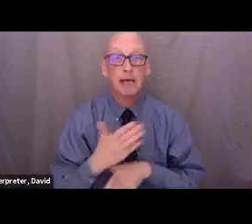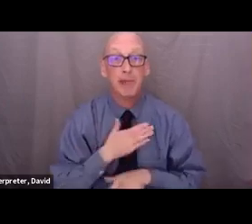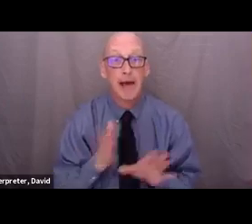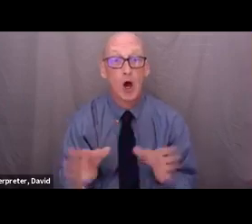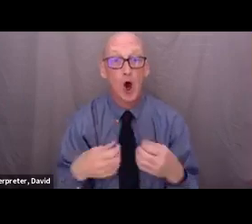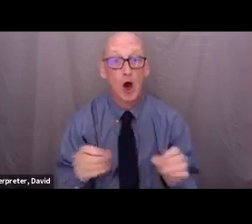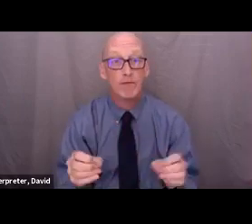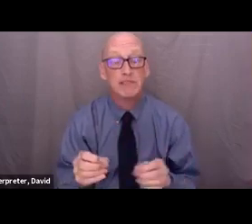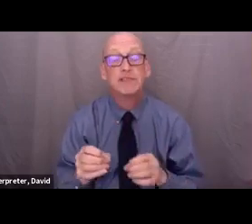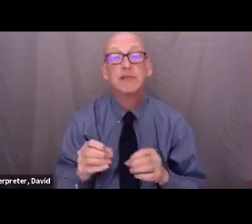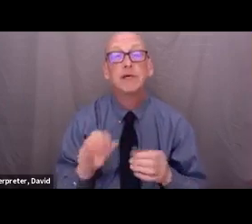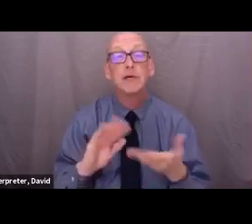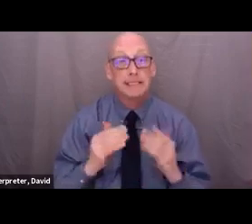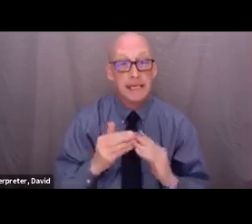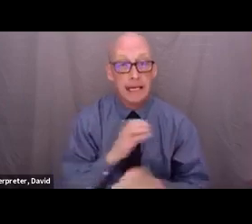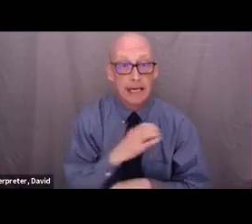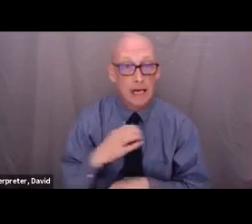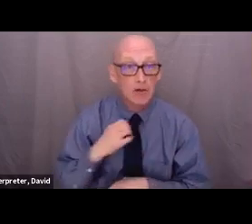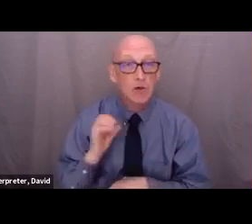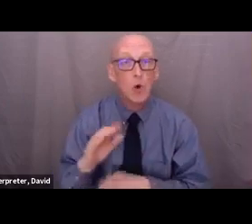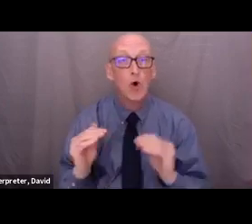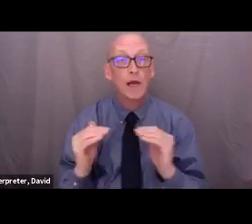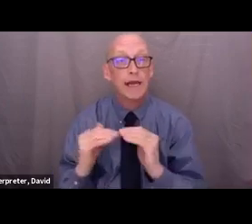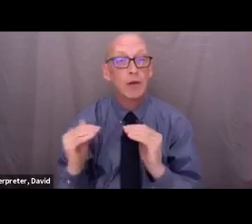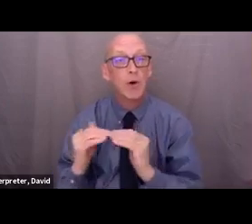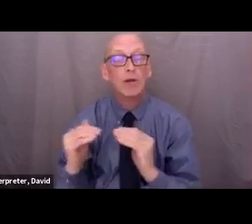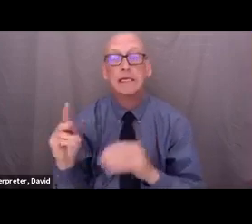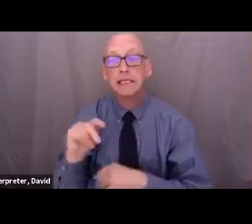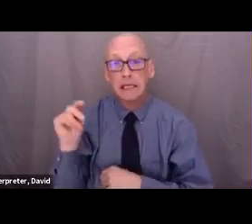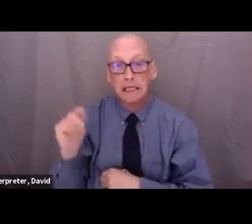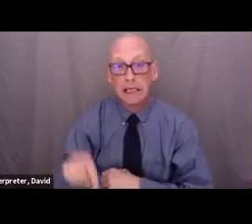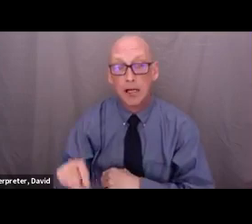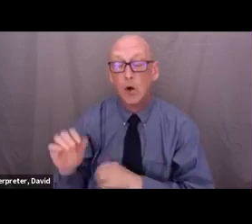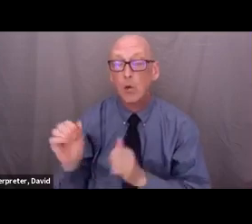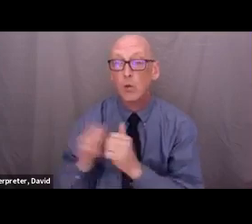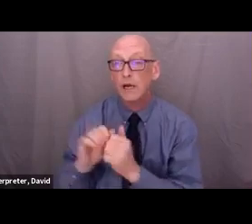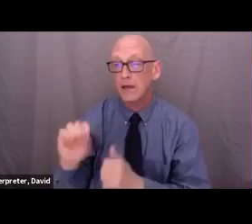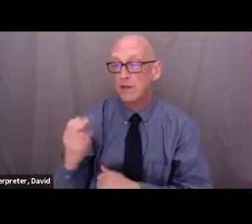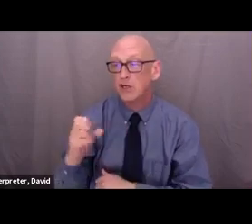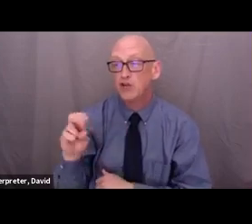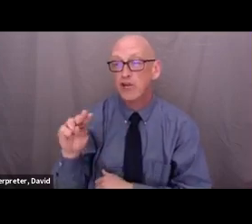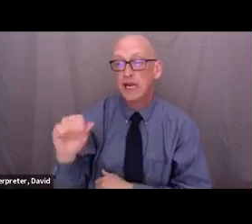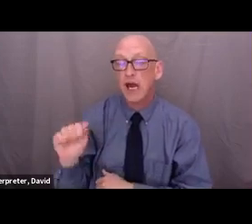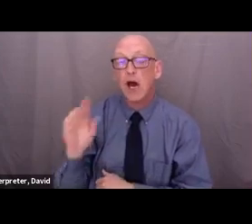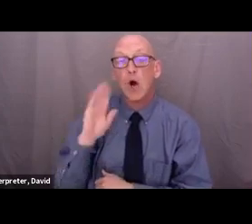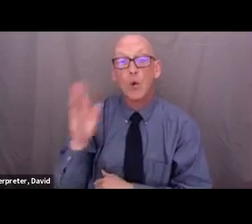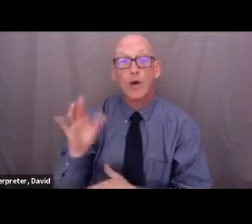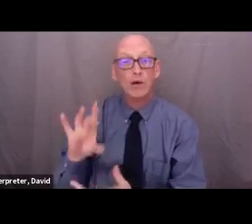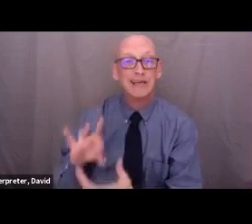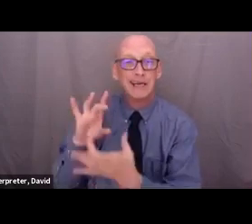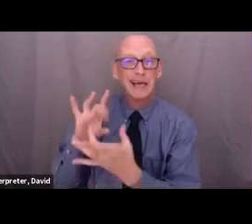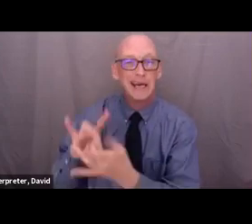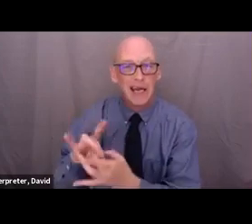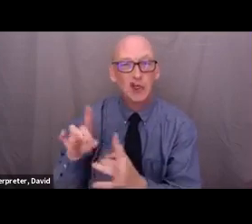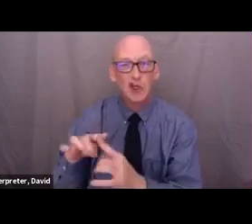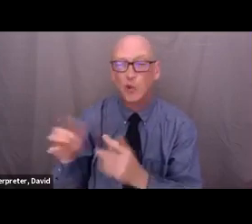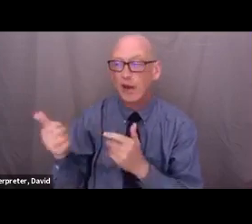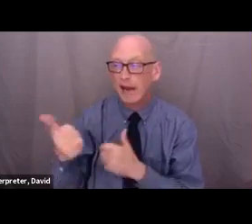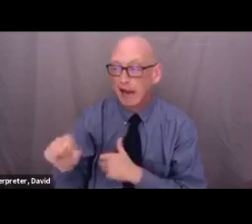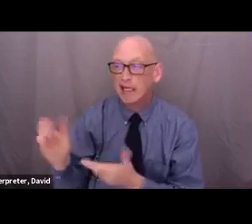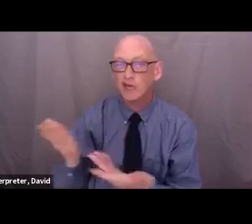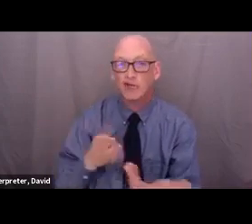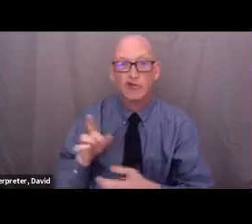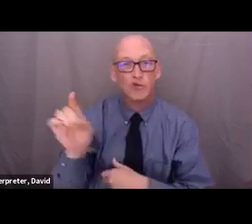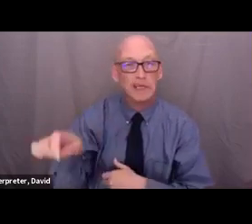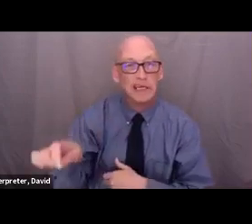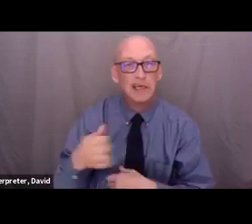City Council or Equality Toledo with Sheena, and we can make sure that we can connect them to whatever services they might need, so we can make sure